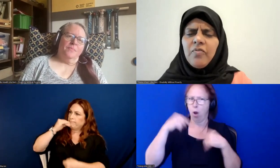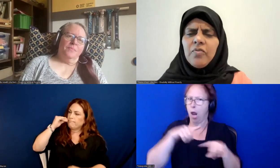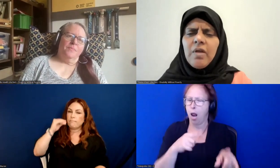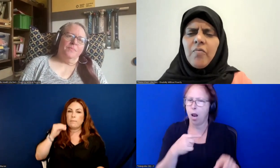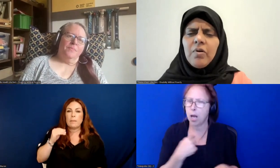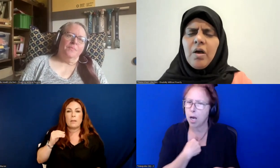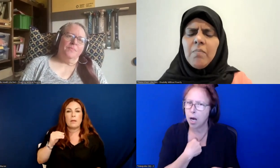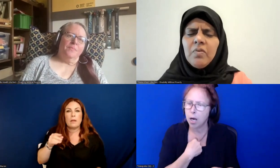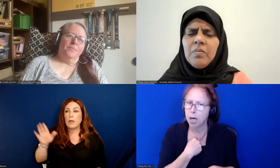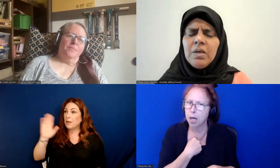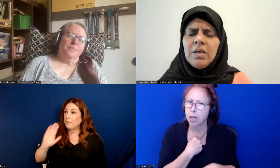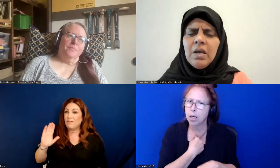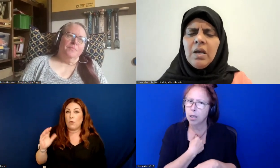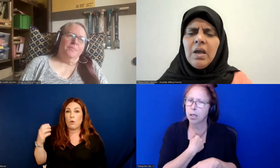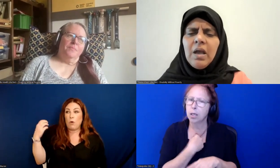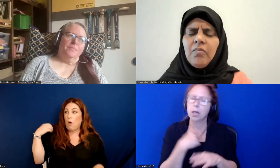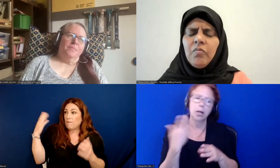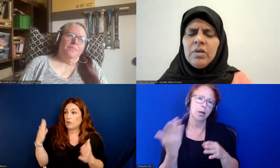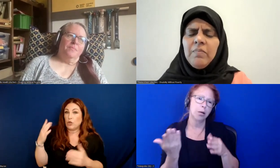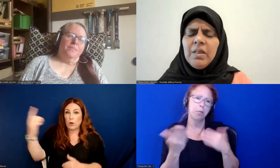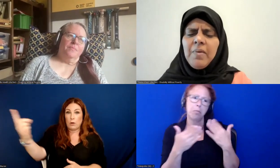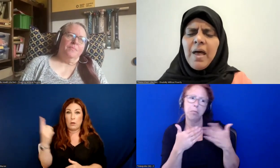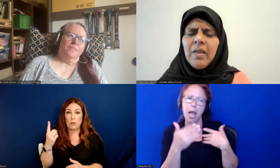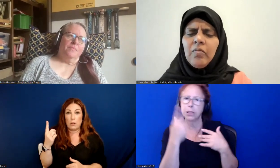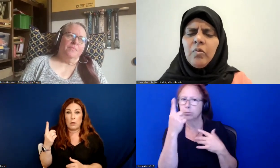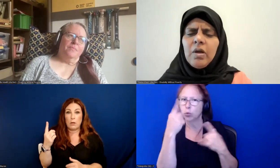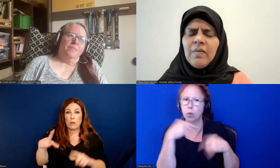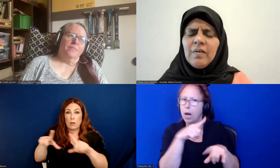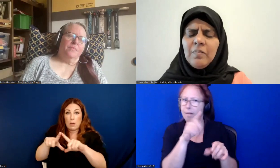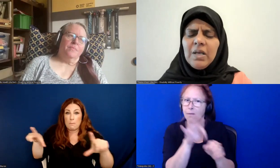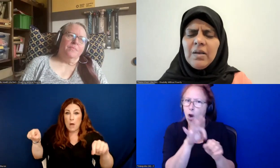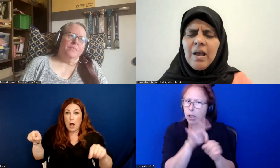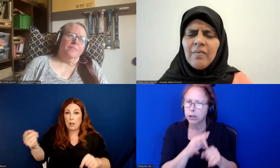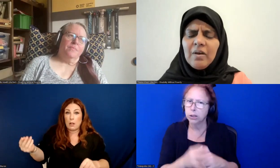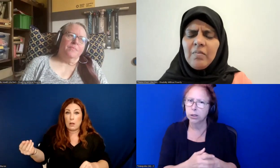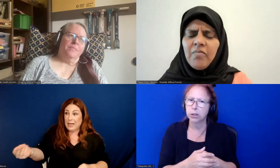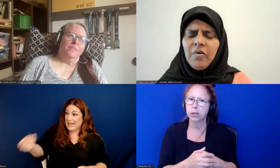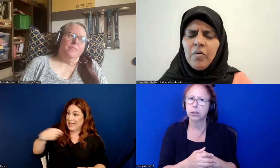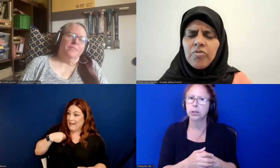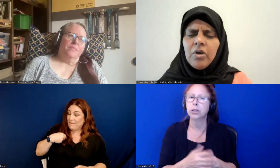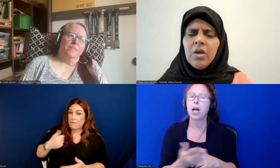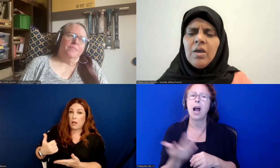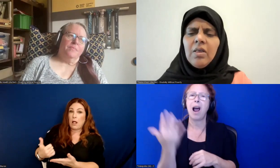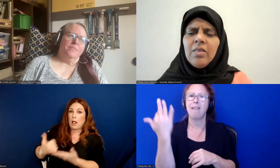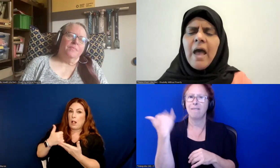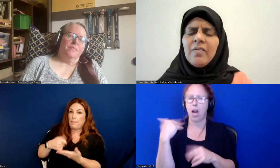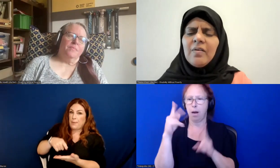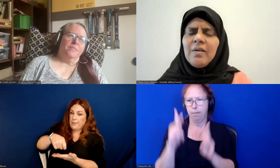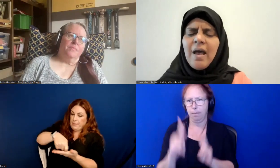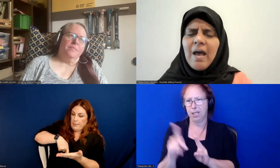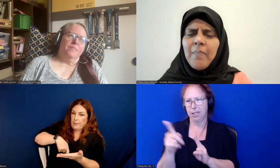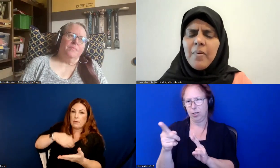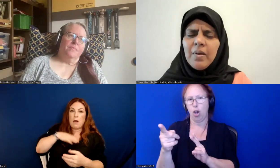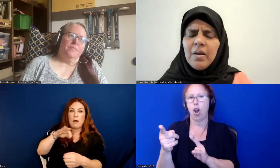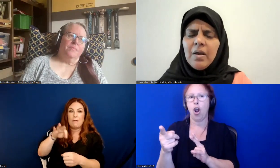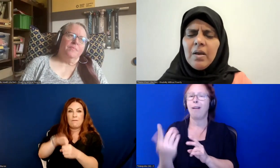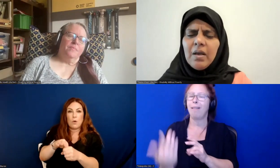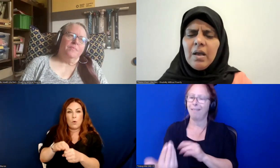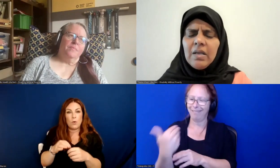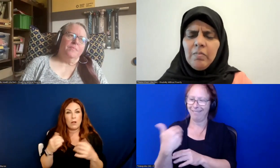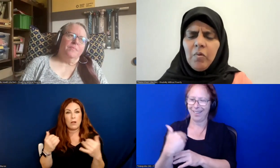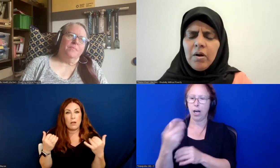returning officer that would come to me and would give me the ballot and would assist me in casting my vote. That doesn't